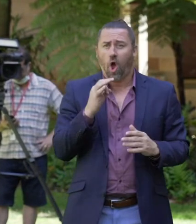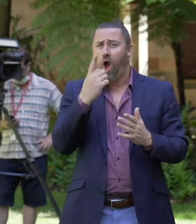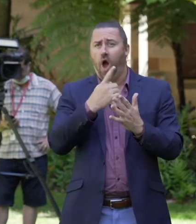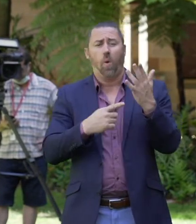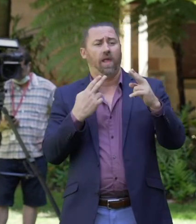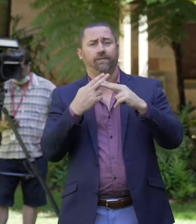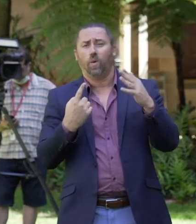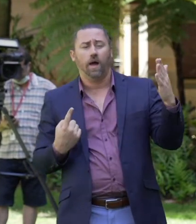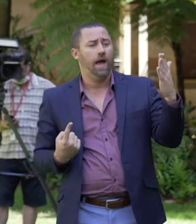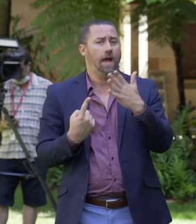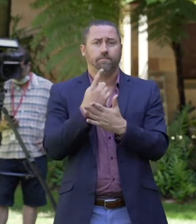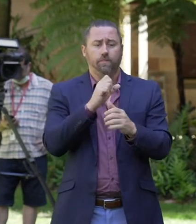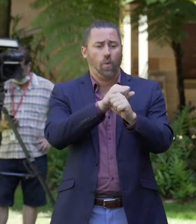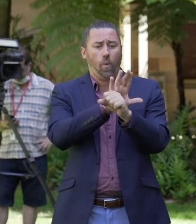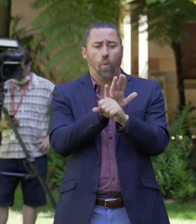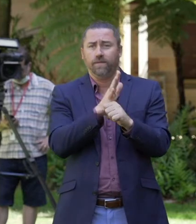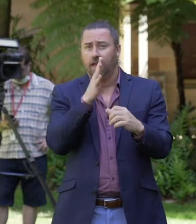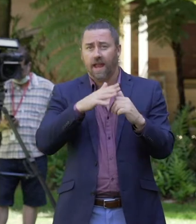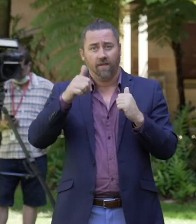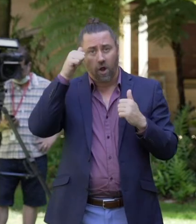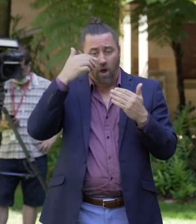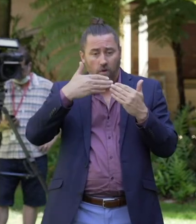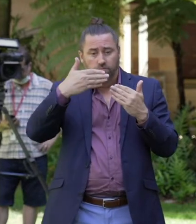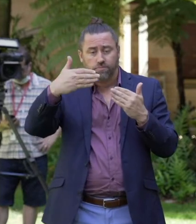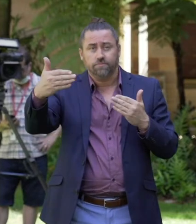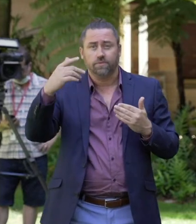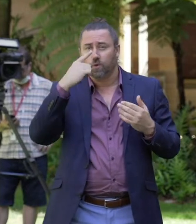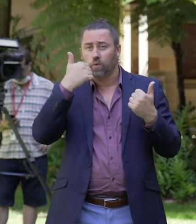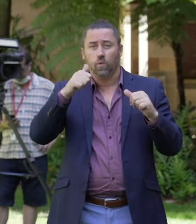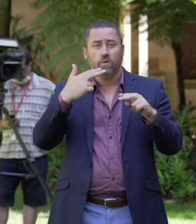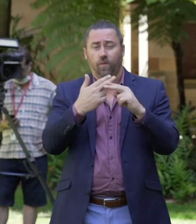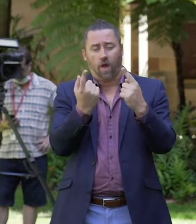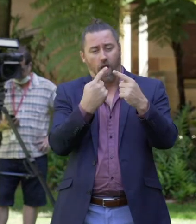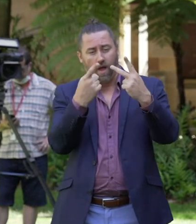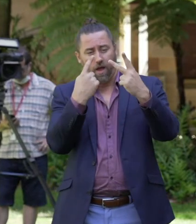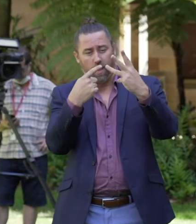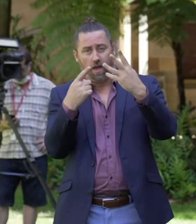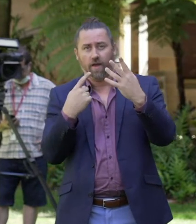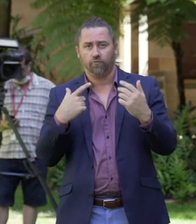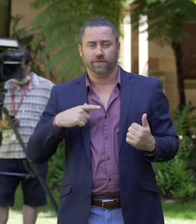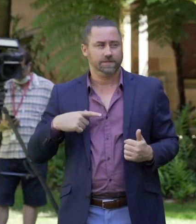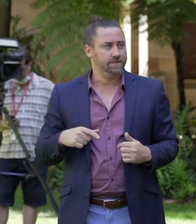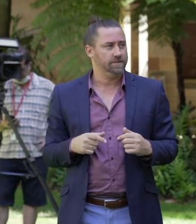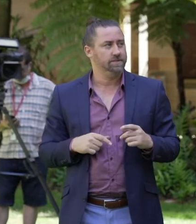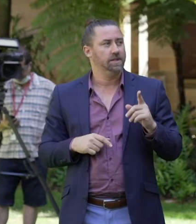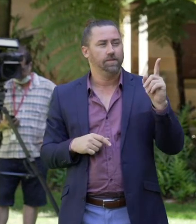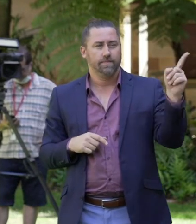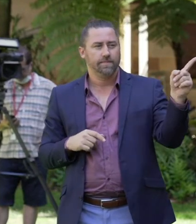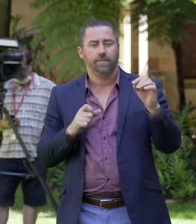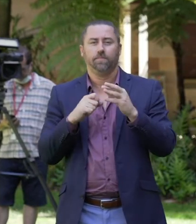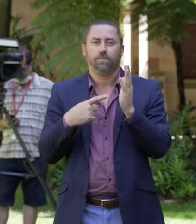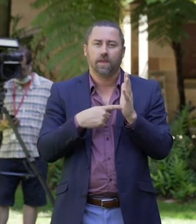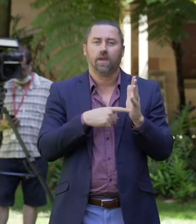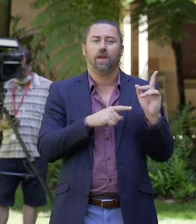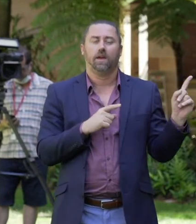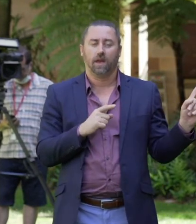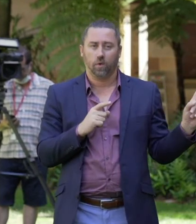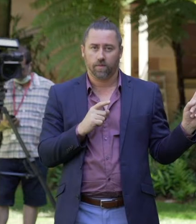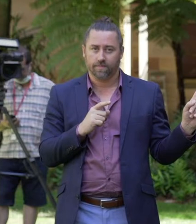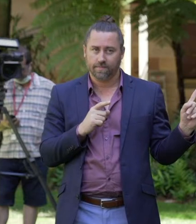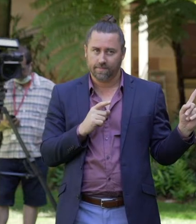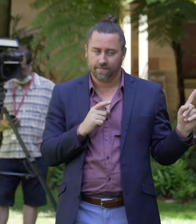pandemic outbreak into the future, that can be put to use for a whole wide range of purposes. And it